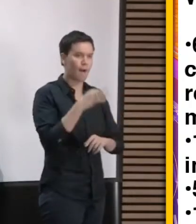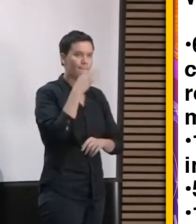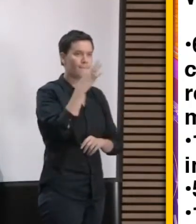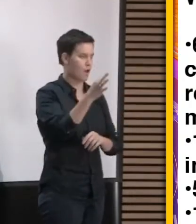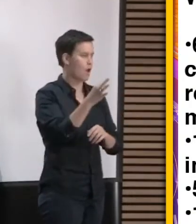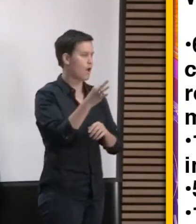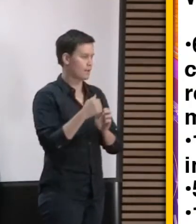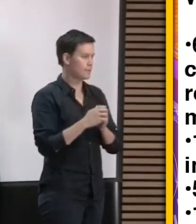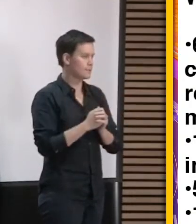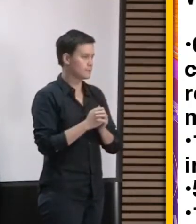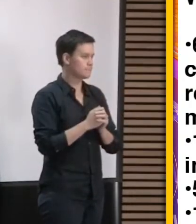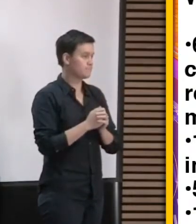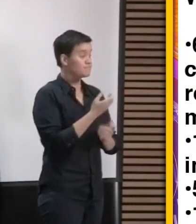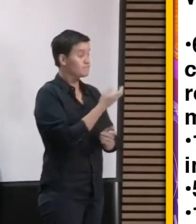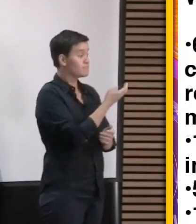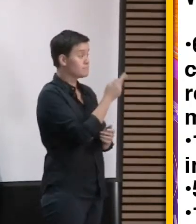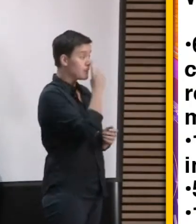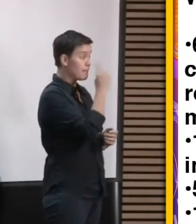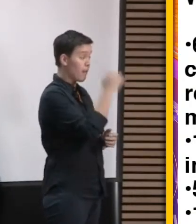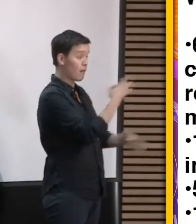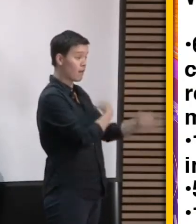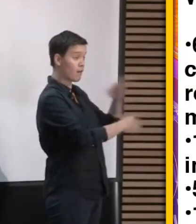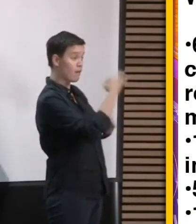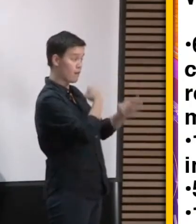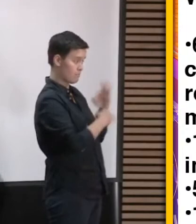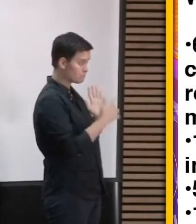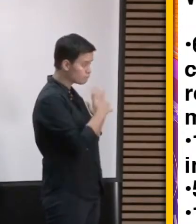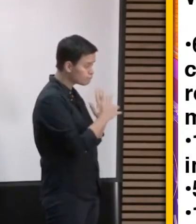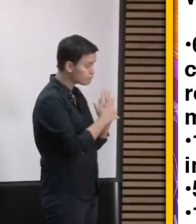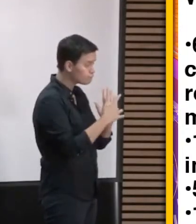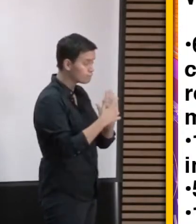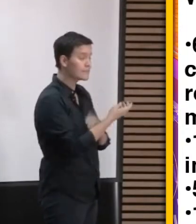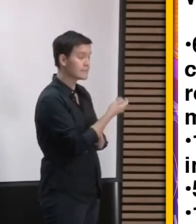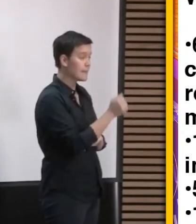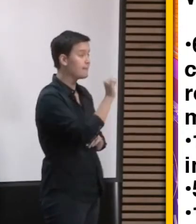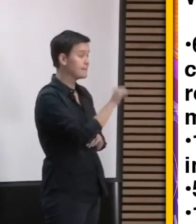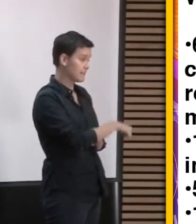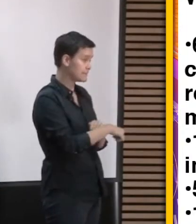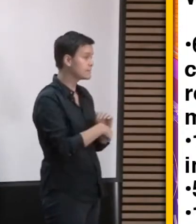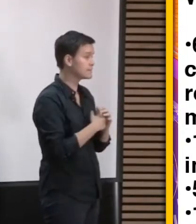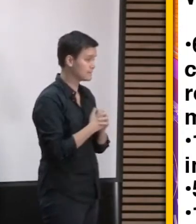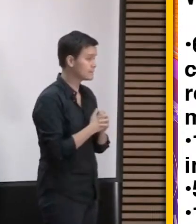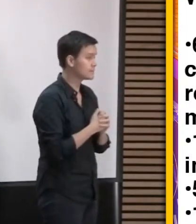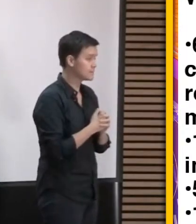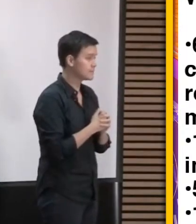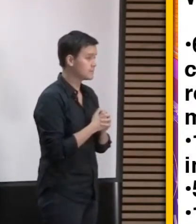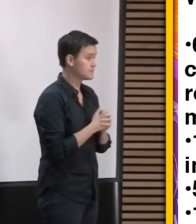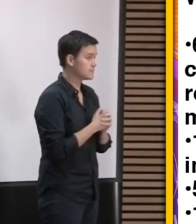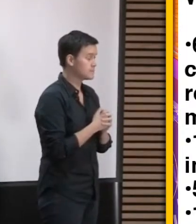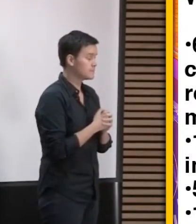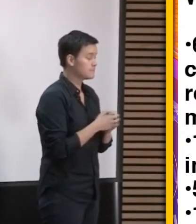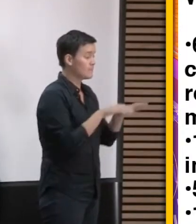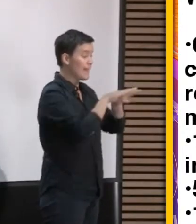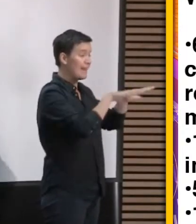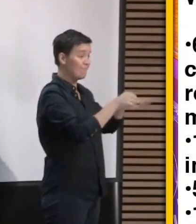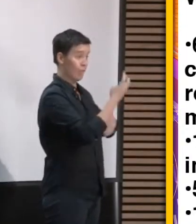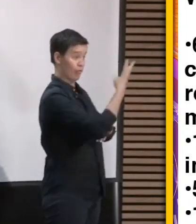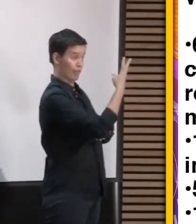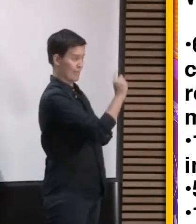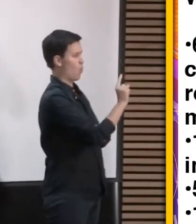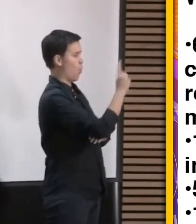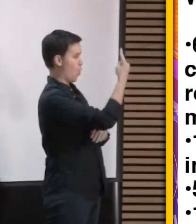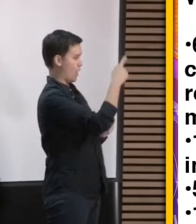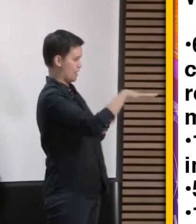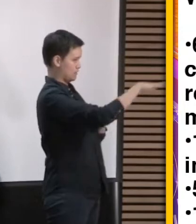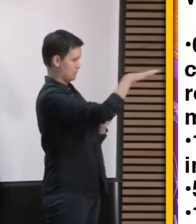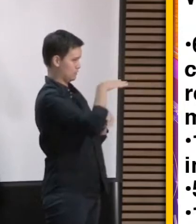been granted exemptions, as I outlined yesterday. And travel in and out of the alert level 3 to alert level